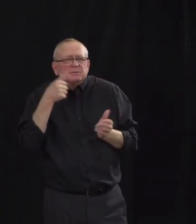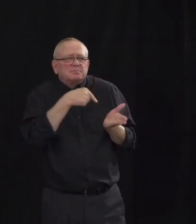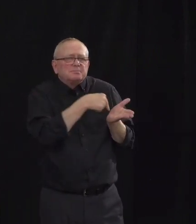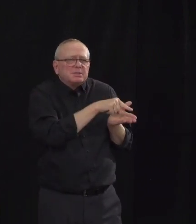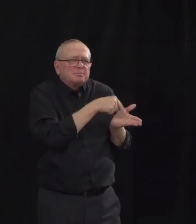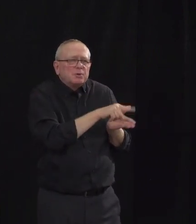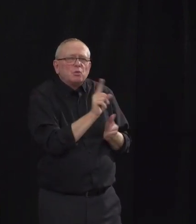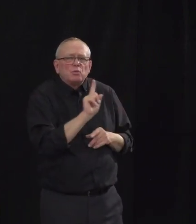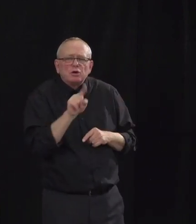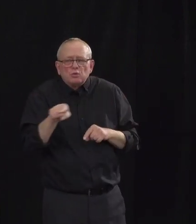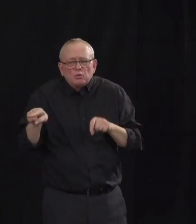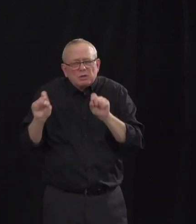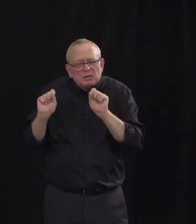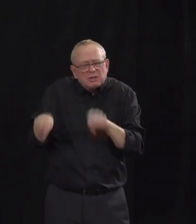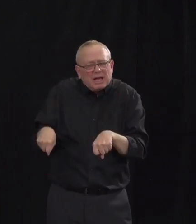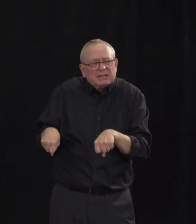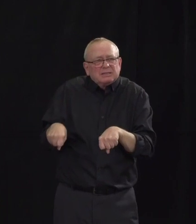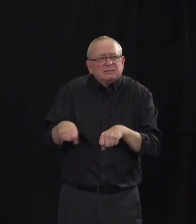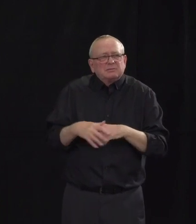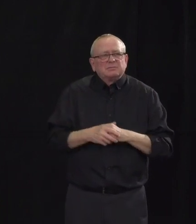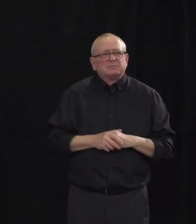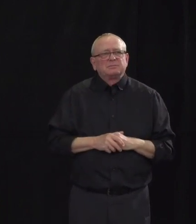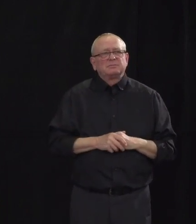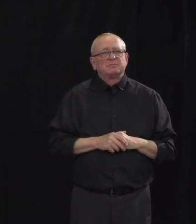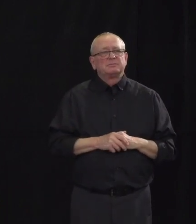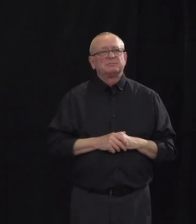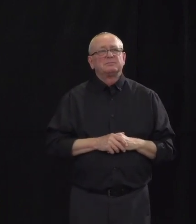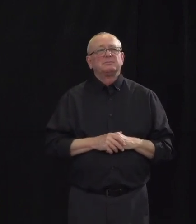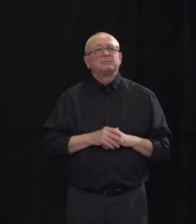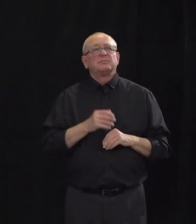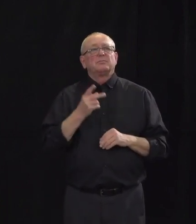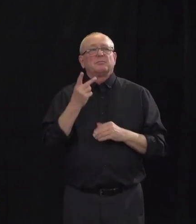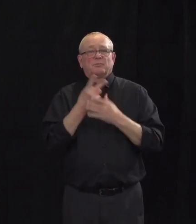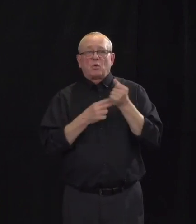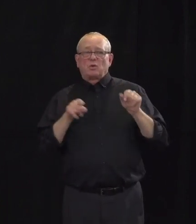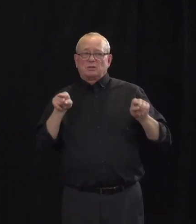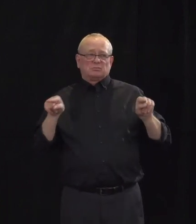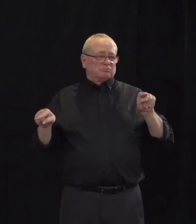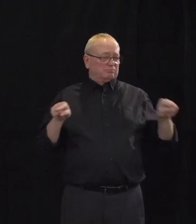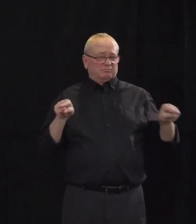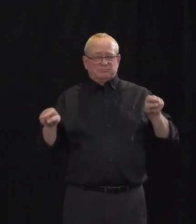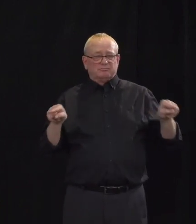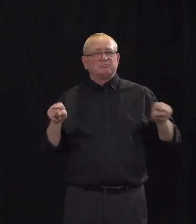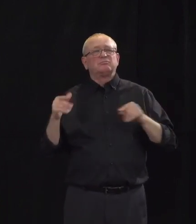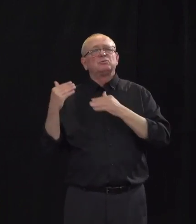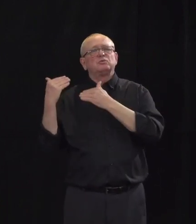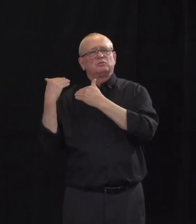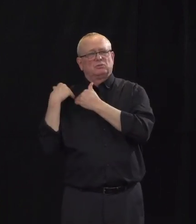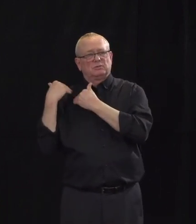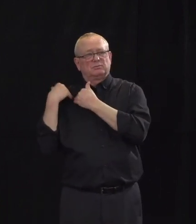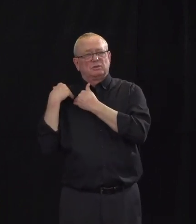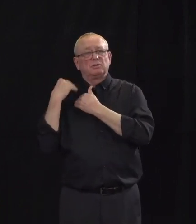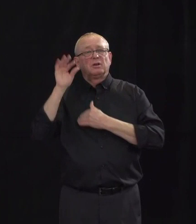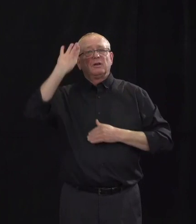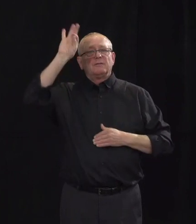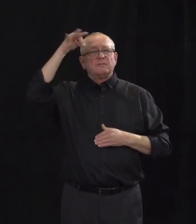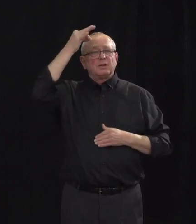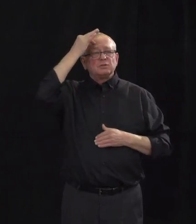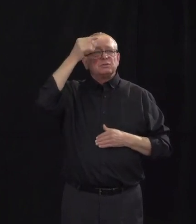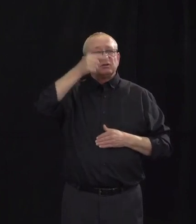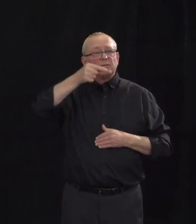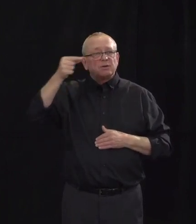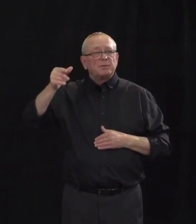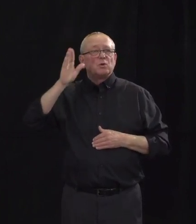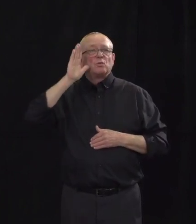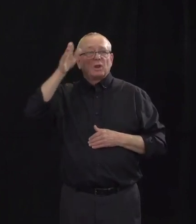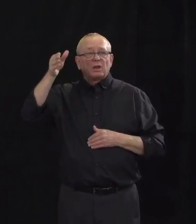be obliged to take into account the financial supports they are getting from the provincial and federal governments. So that is to say, I know there's a lot